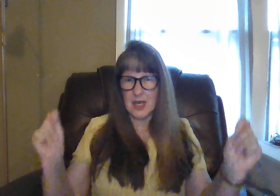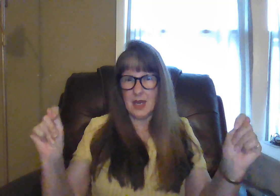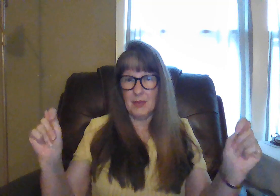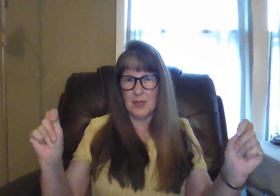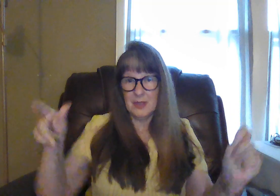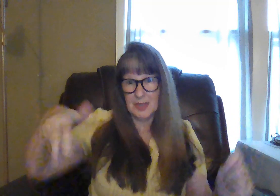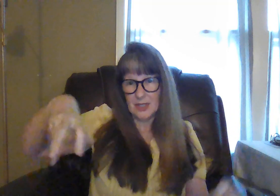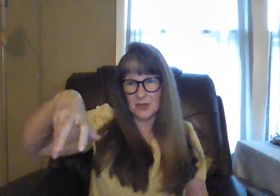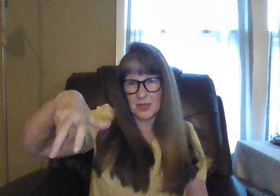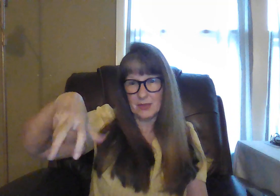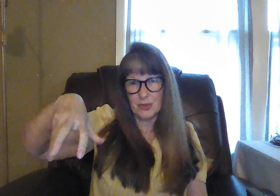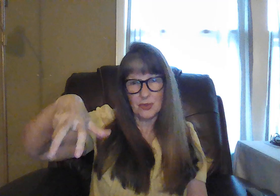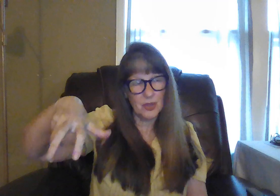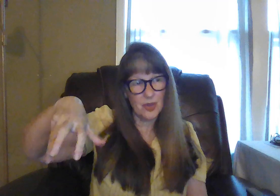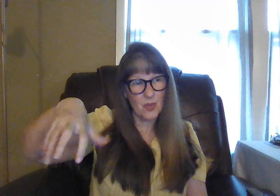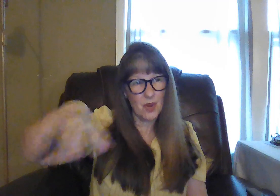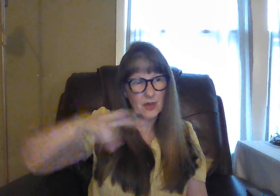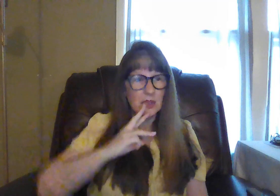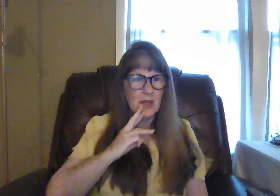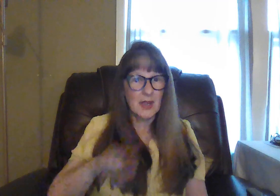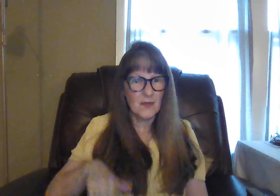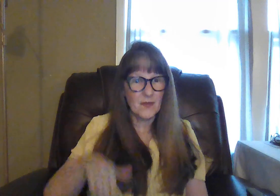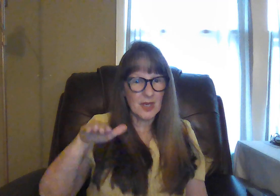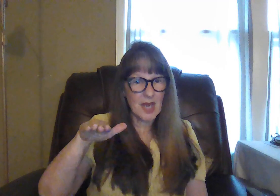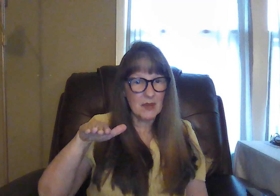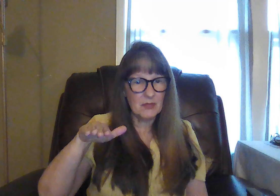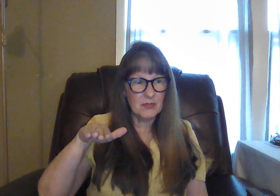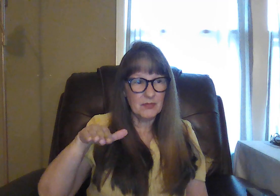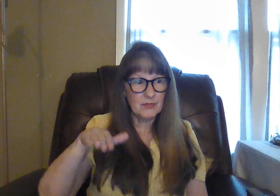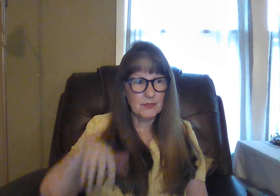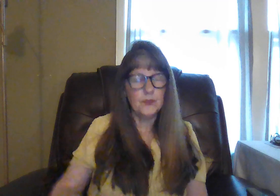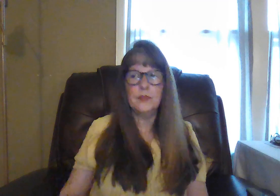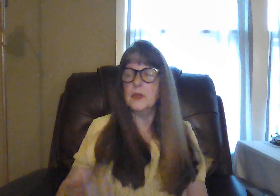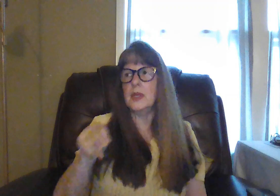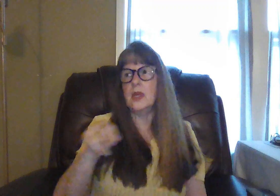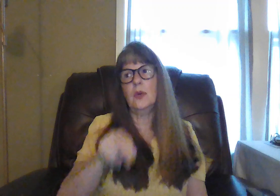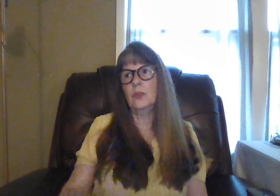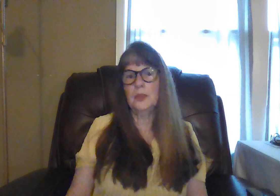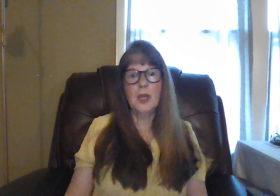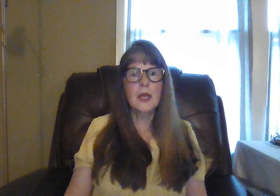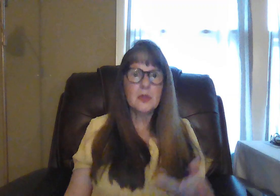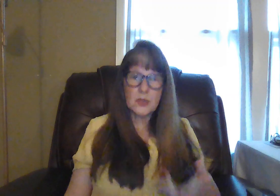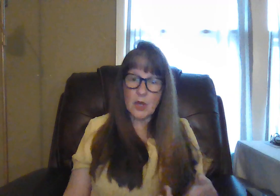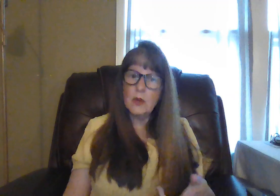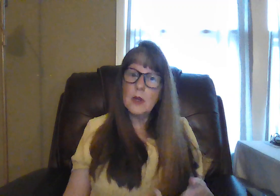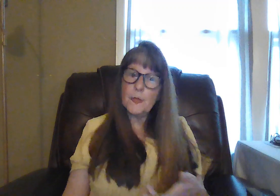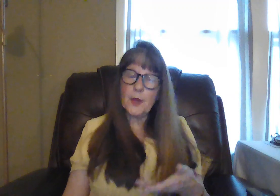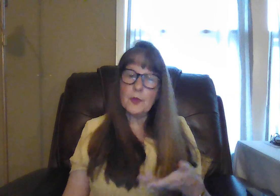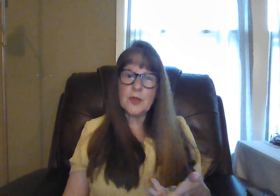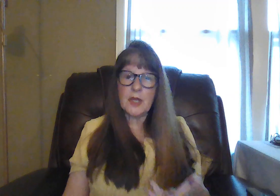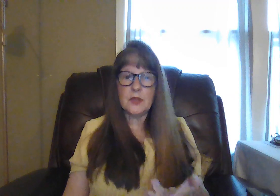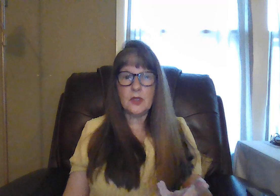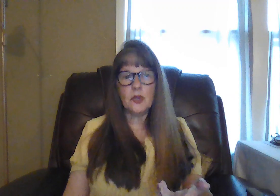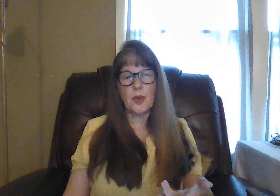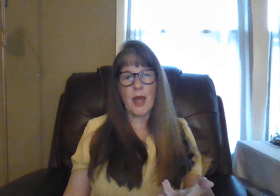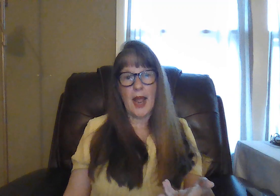tub. In your tub, did you turn on the water and fill it up? No. So those are the kinds of things you want to ask.